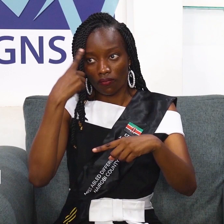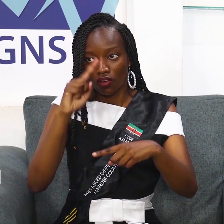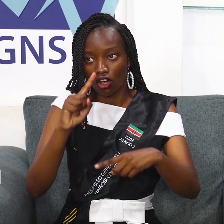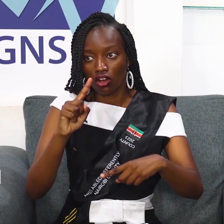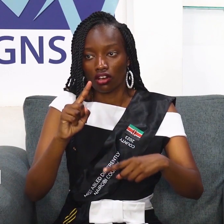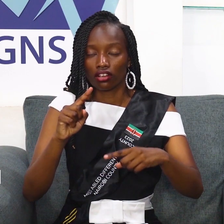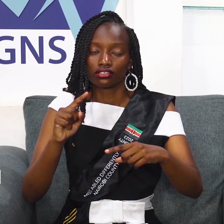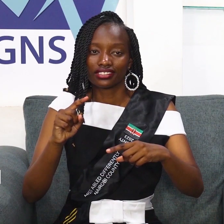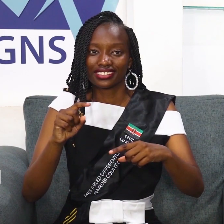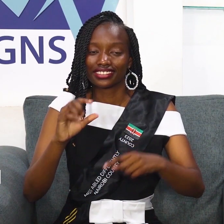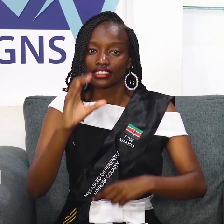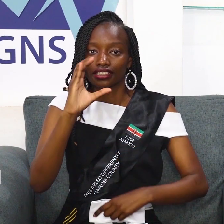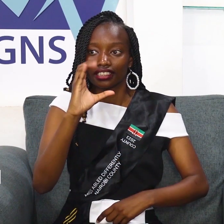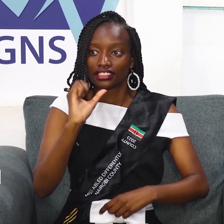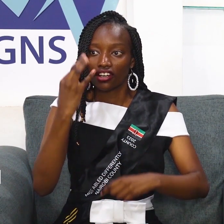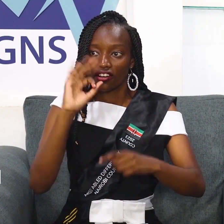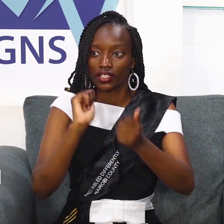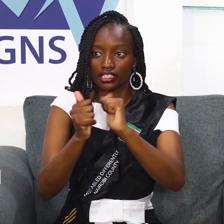That is when I won this title.